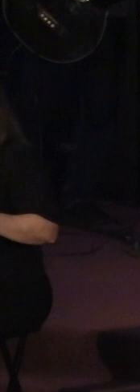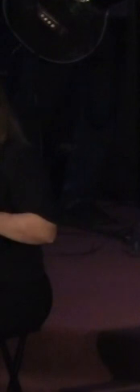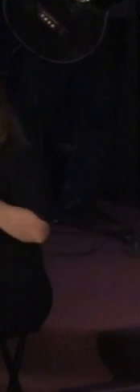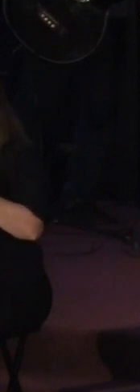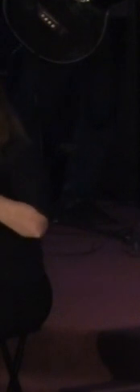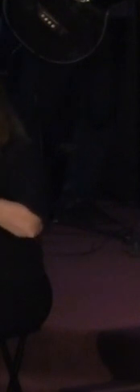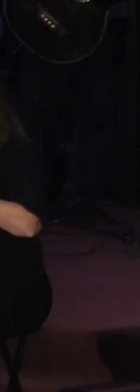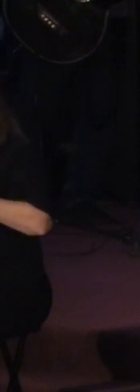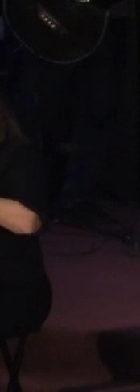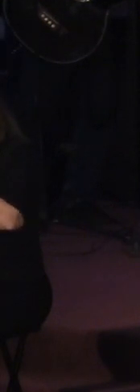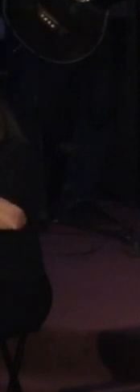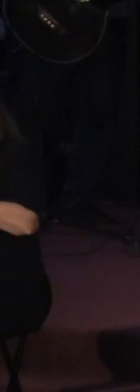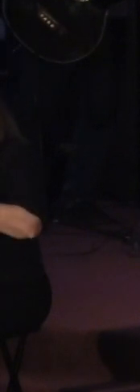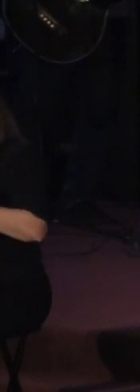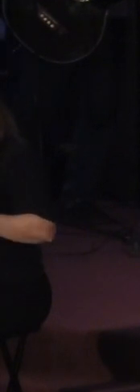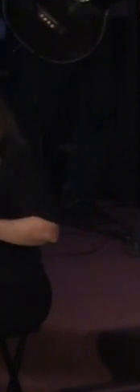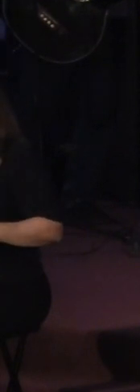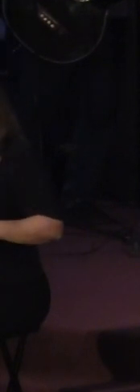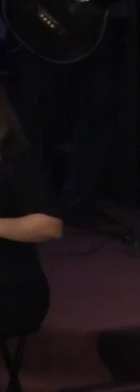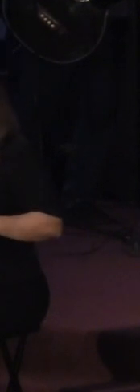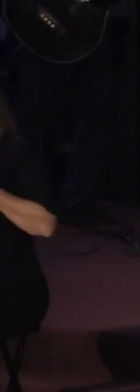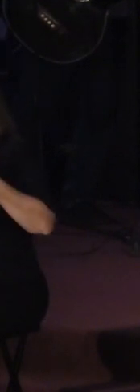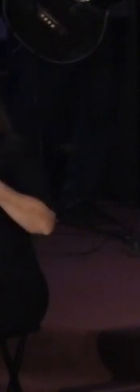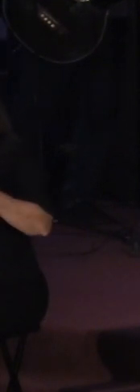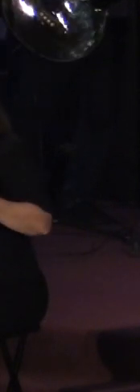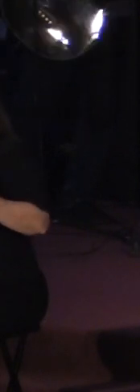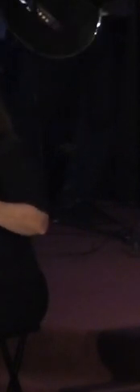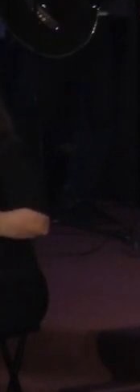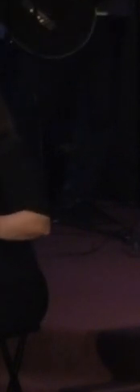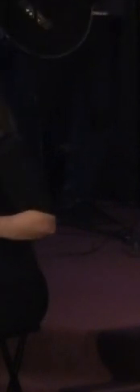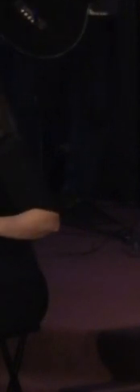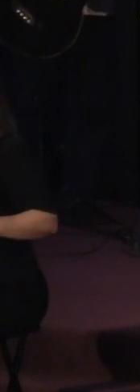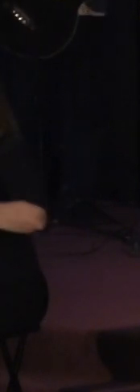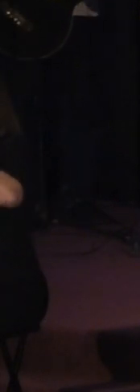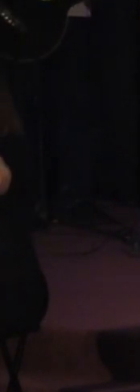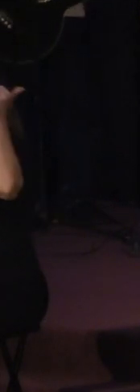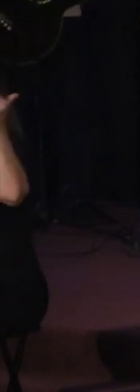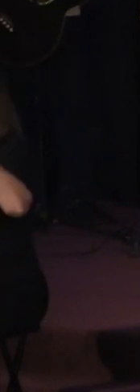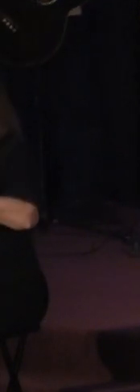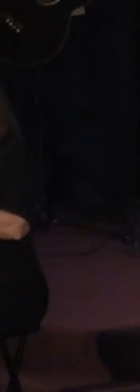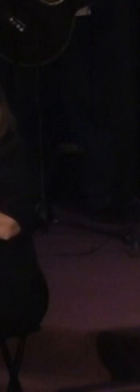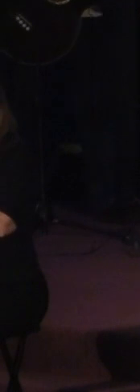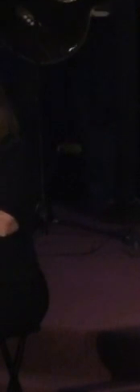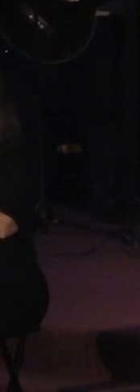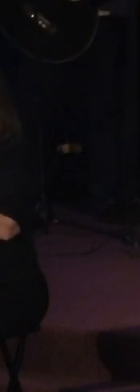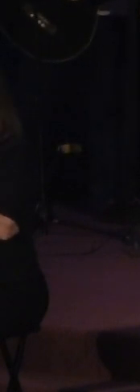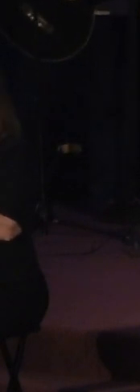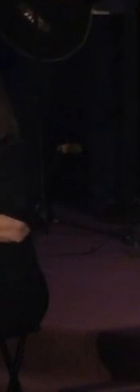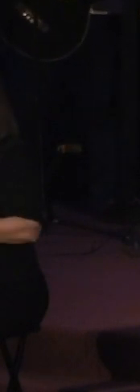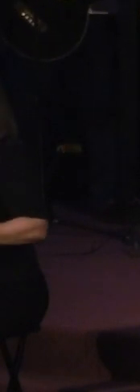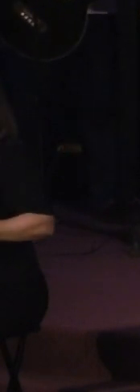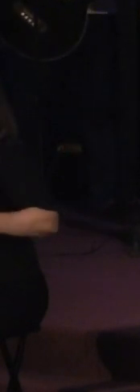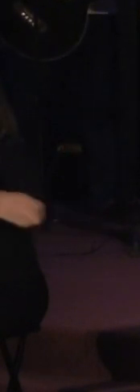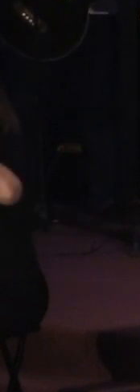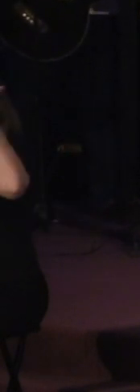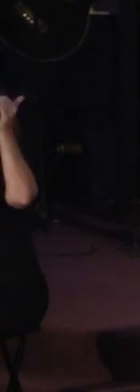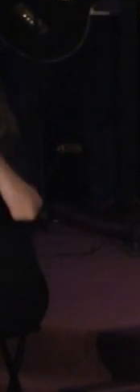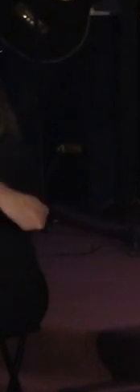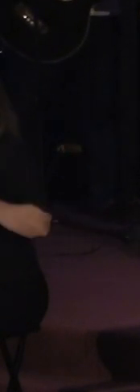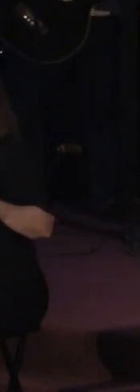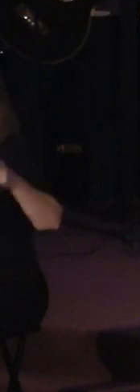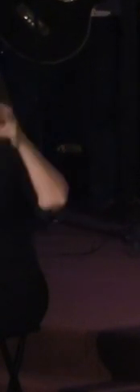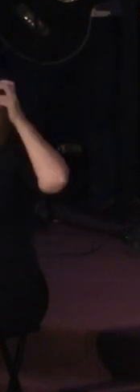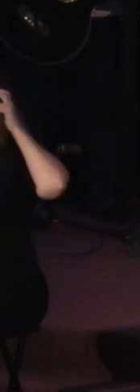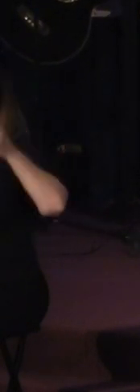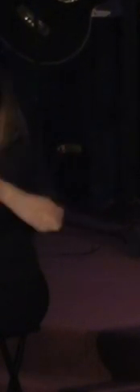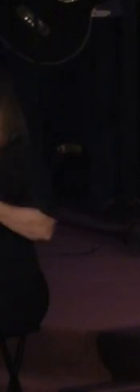sat there, I was thinking, I am so glad I am a citizen of heaven. Because the citizen of heaven, we won't have to hear stuff